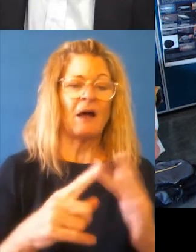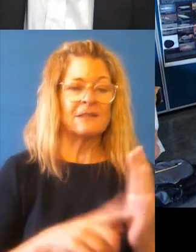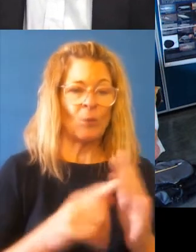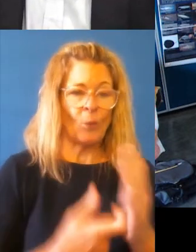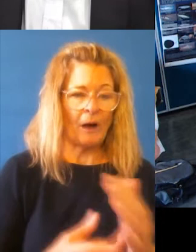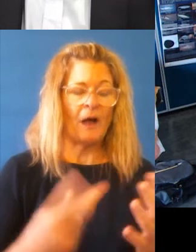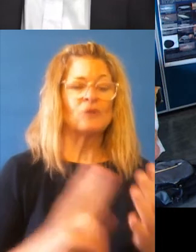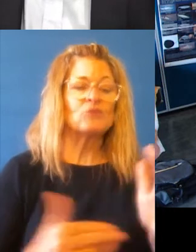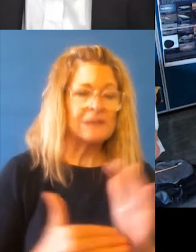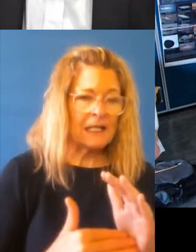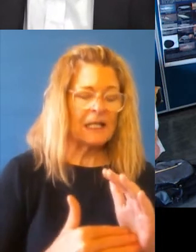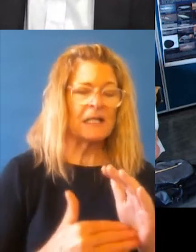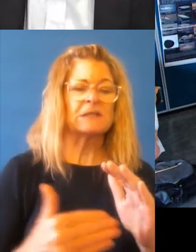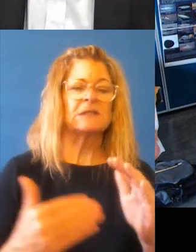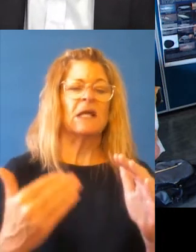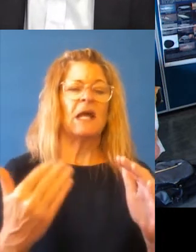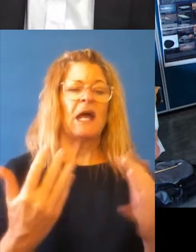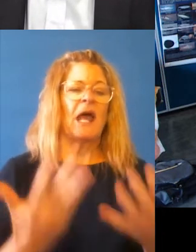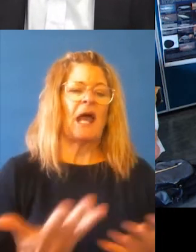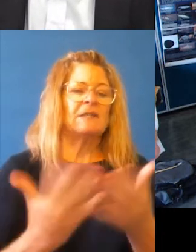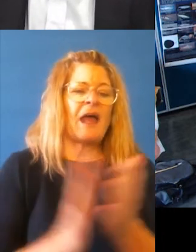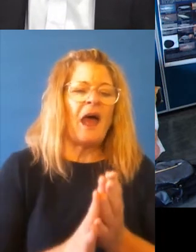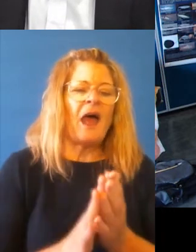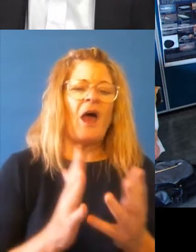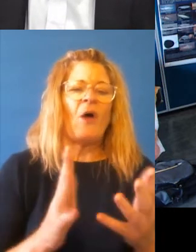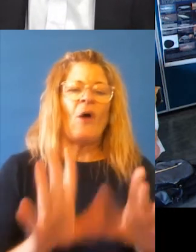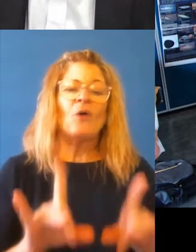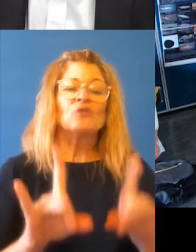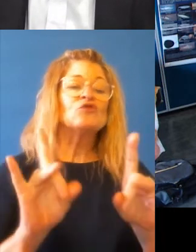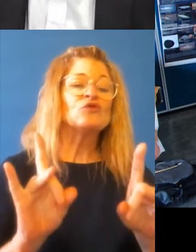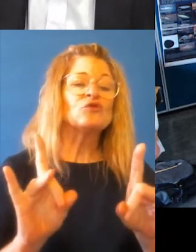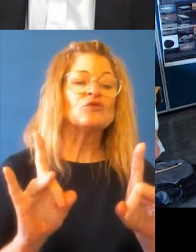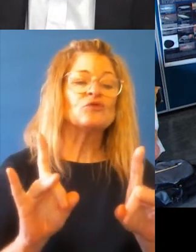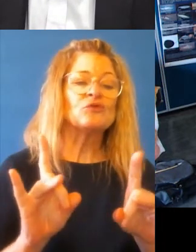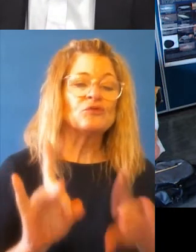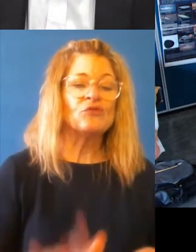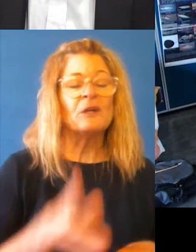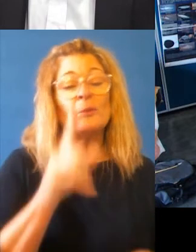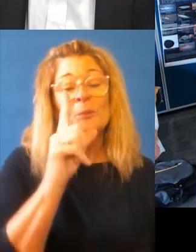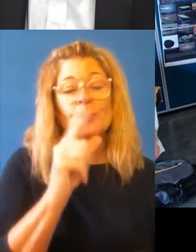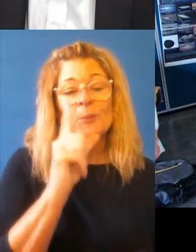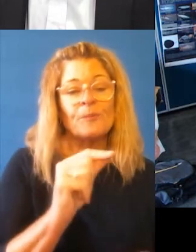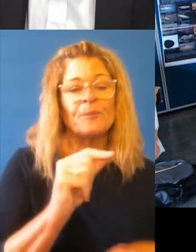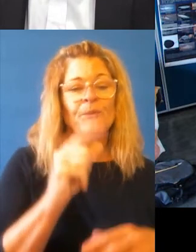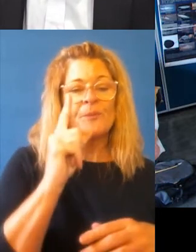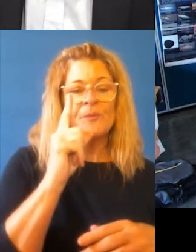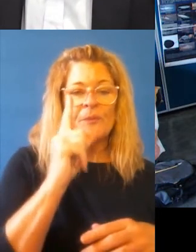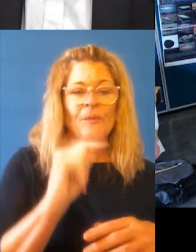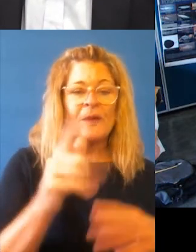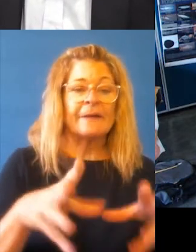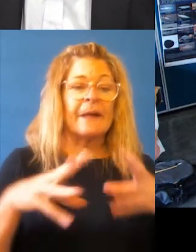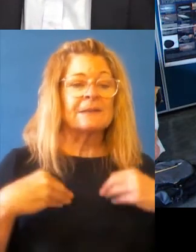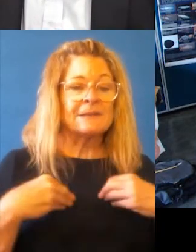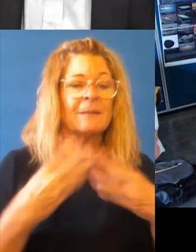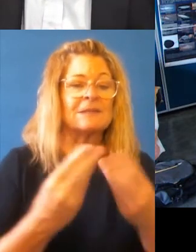Aotearoa-New Zealand, and how Australia might be able to adopt some of